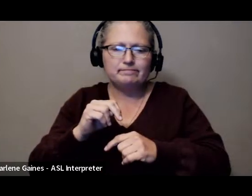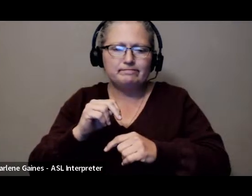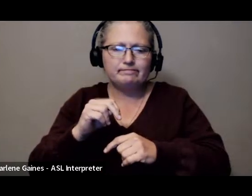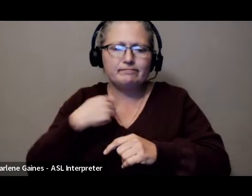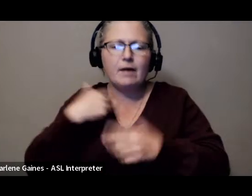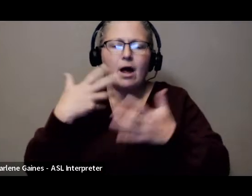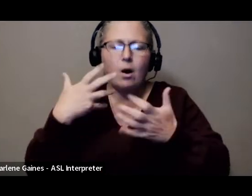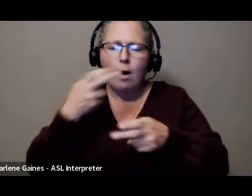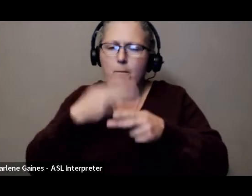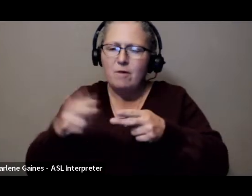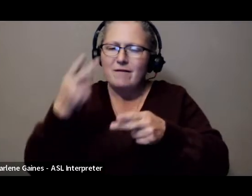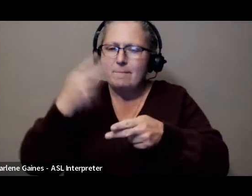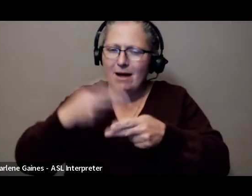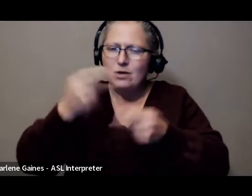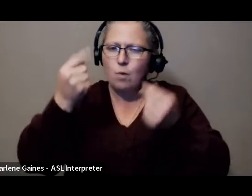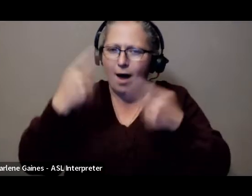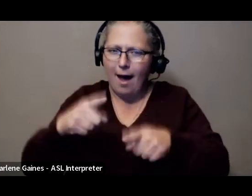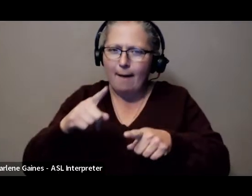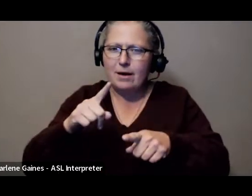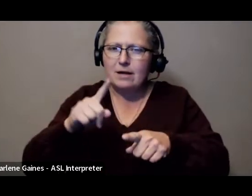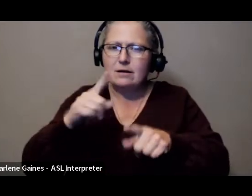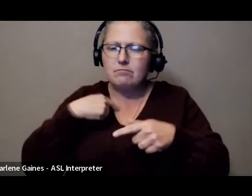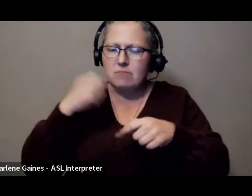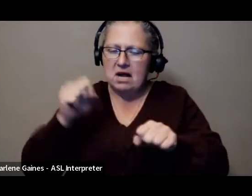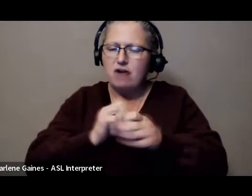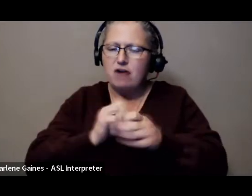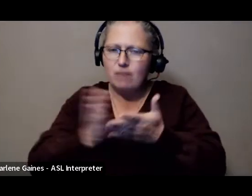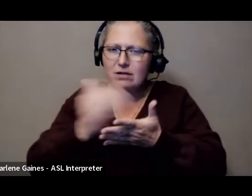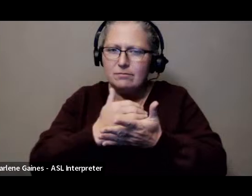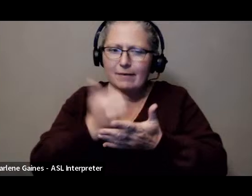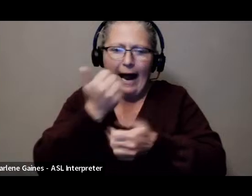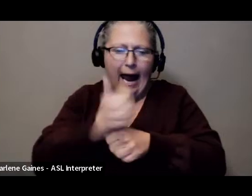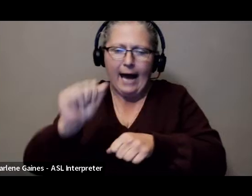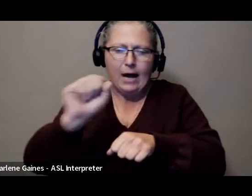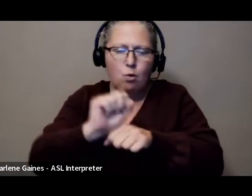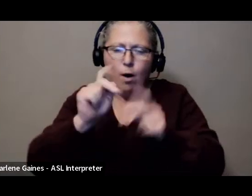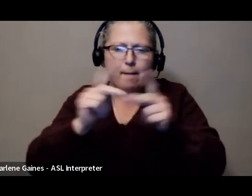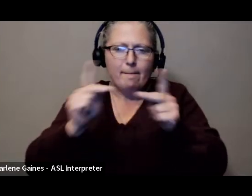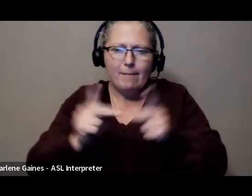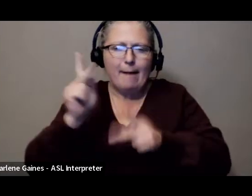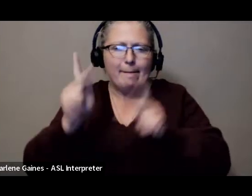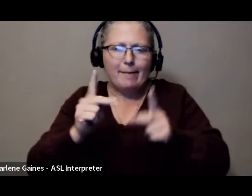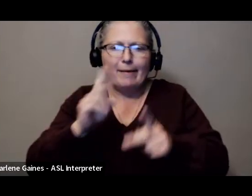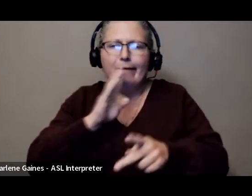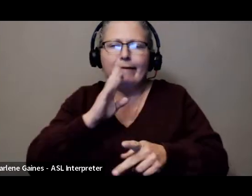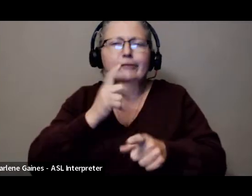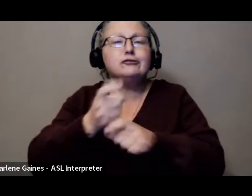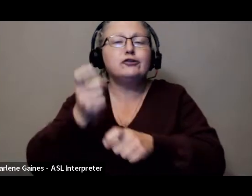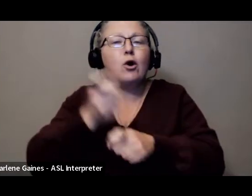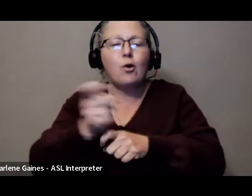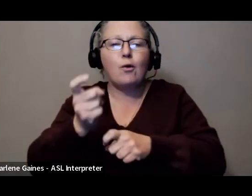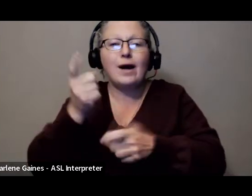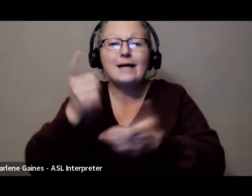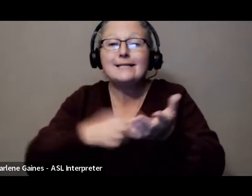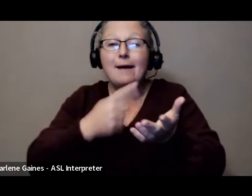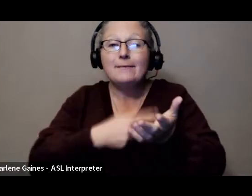So I do want to briefly mention what occurred to be completely transparent. As in any workplace, people sometimes say something jokingly, and sometimes it's at the